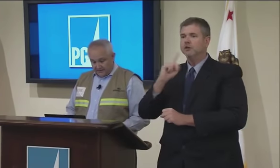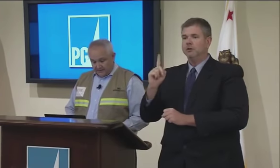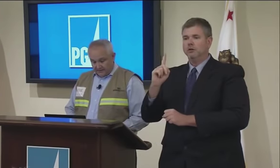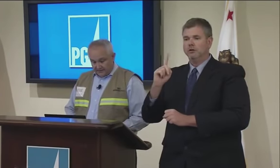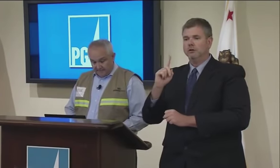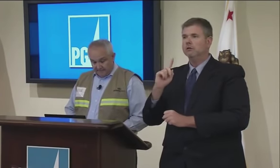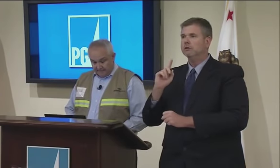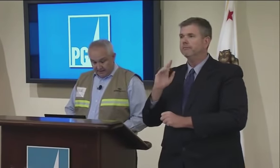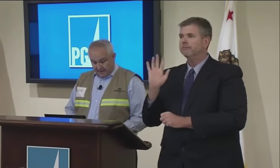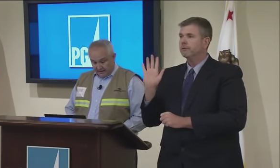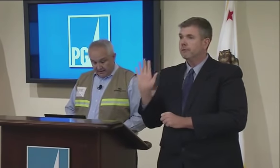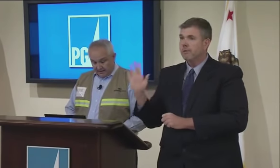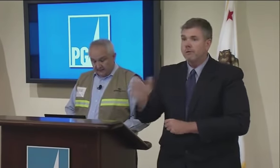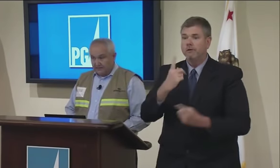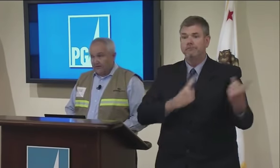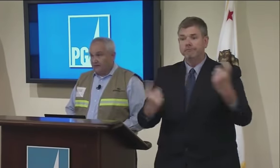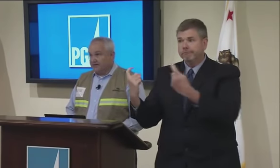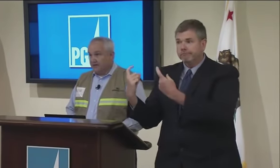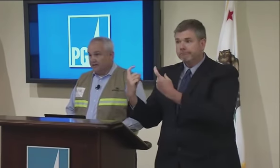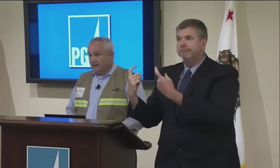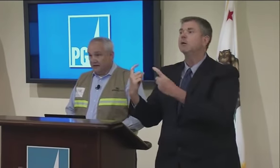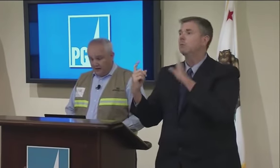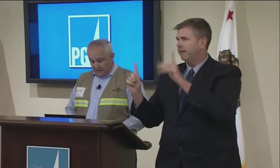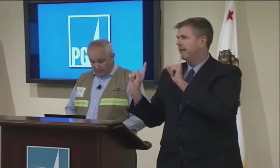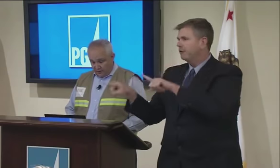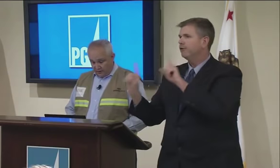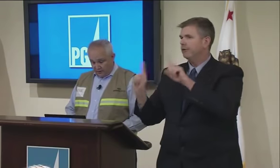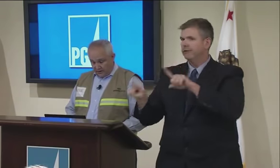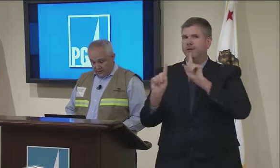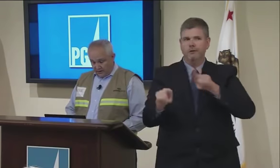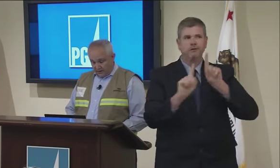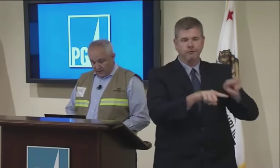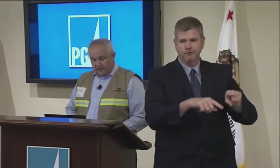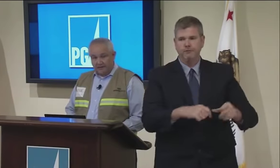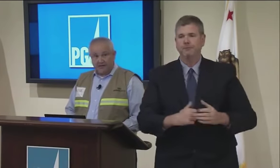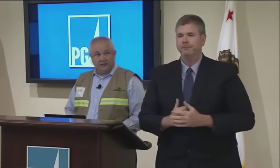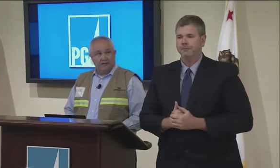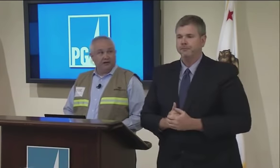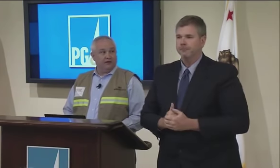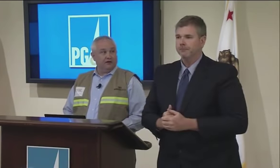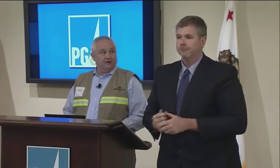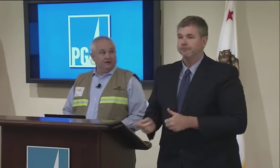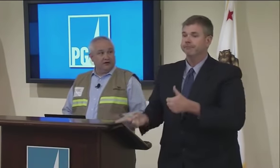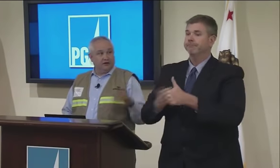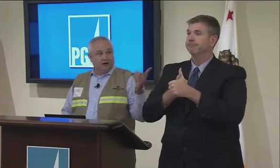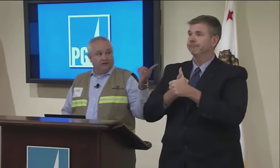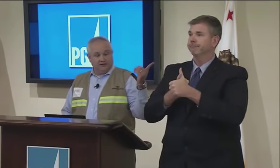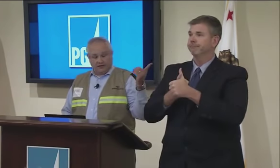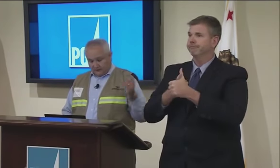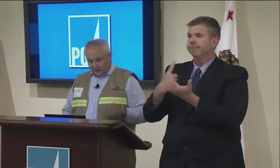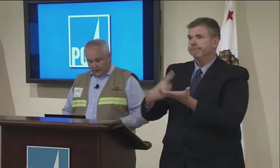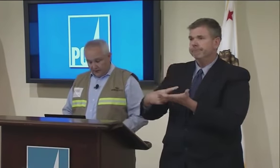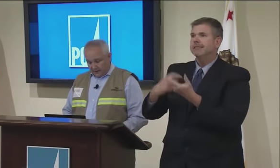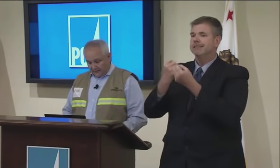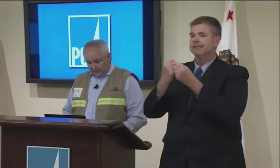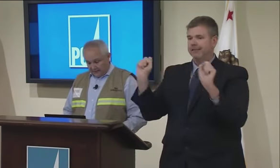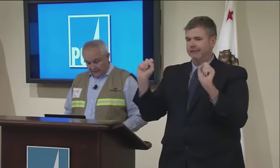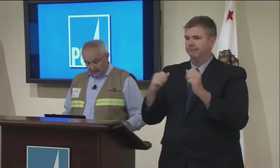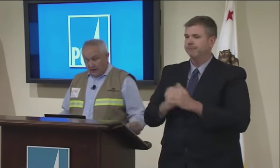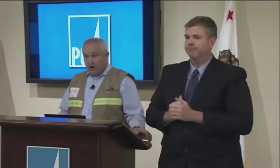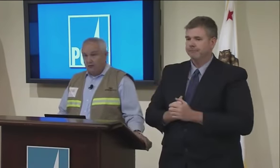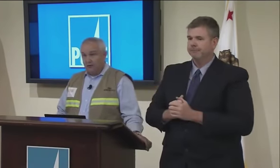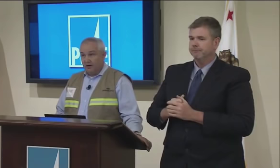make sense. So let's begin with safety. We're going to have an incident commander who is Erin Garvey. She's over here to the